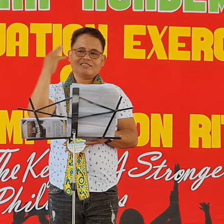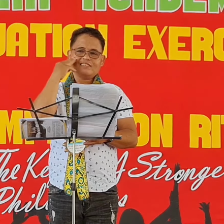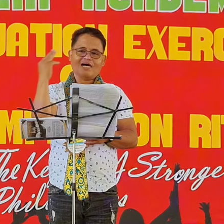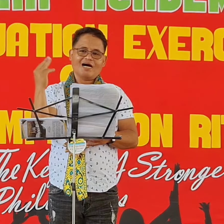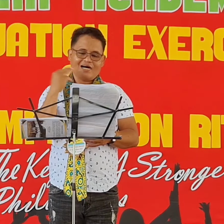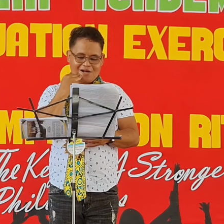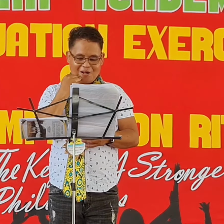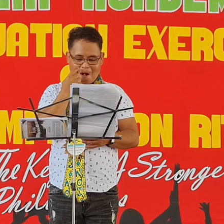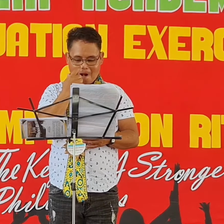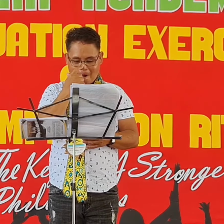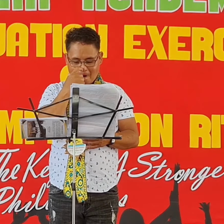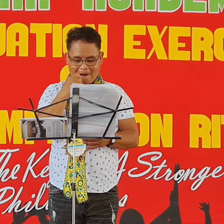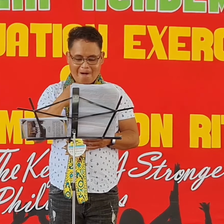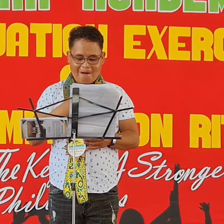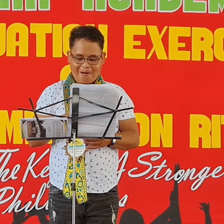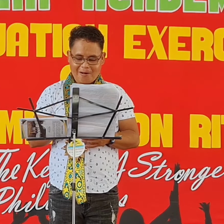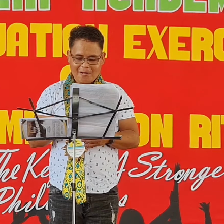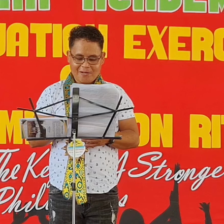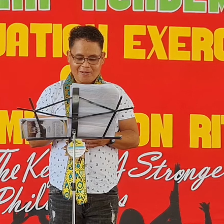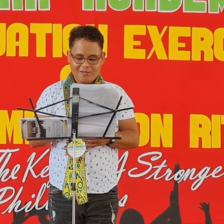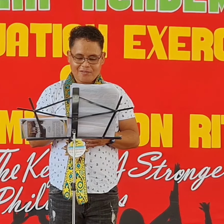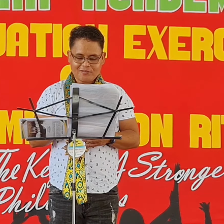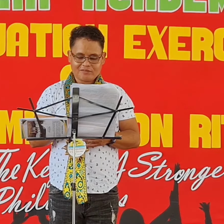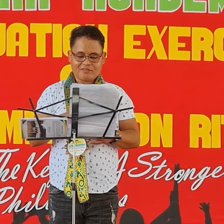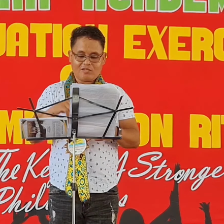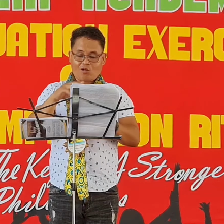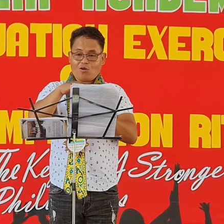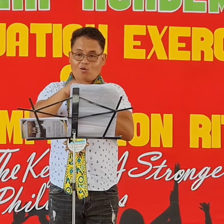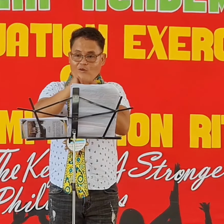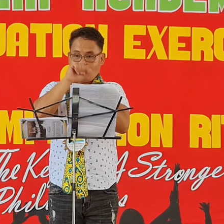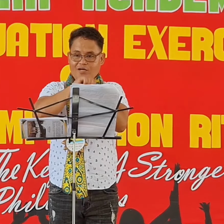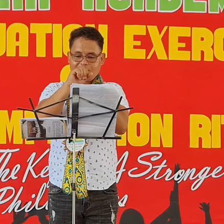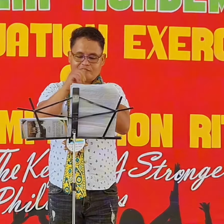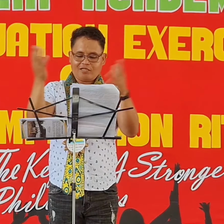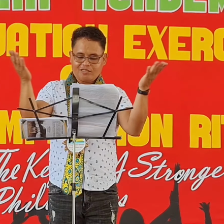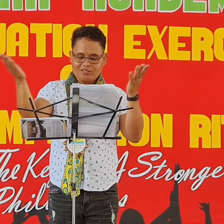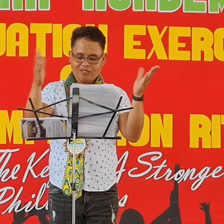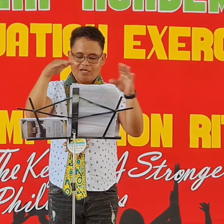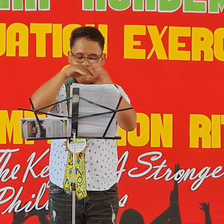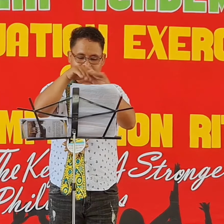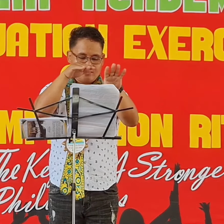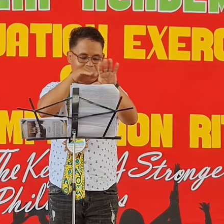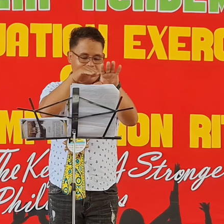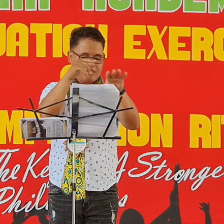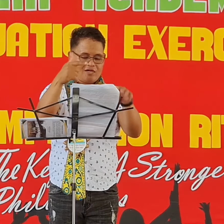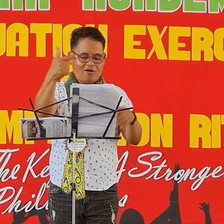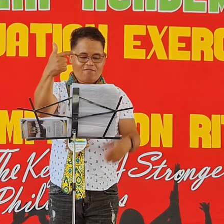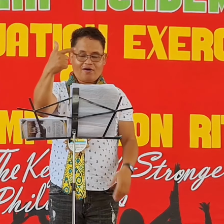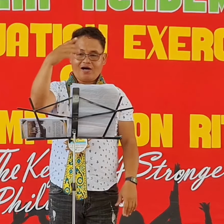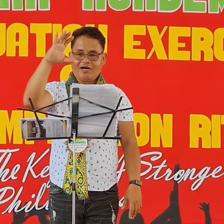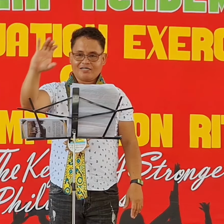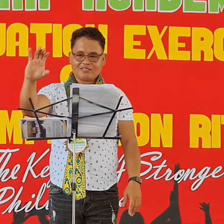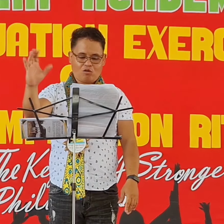a waitress at the Garden Cafe before.